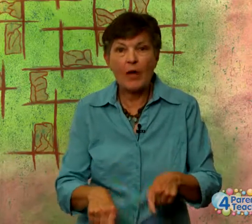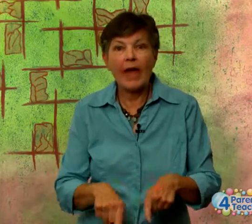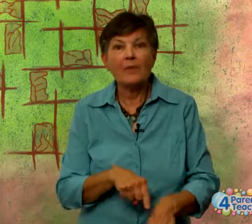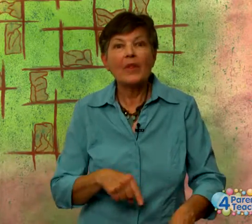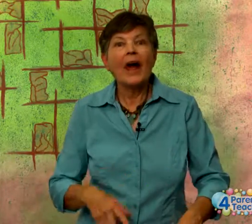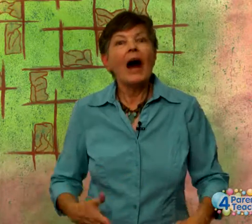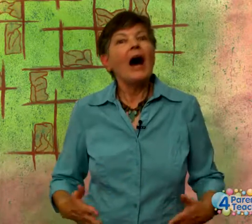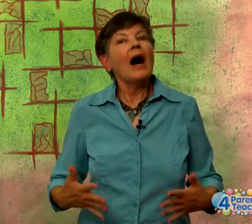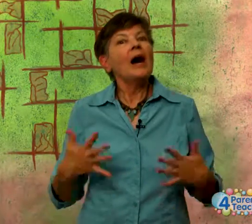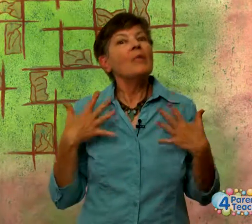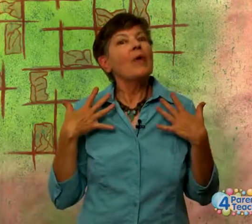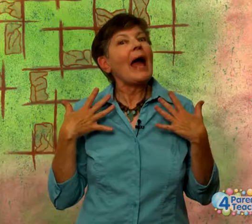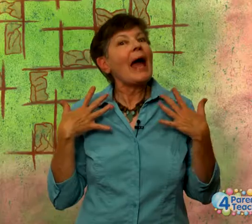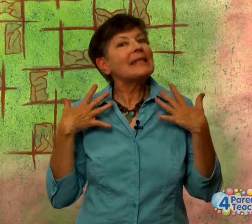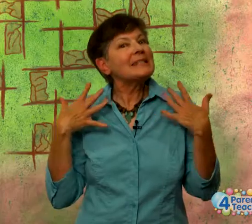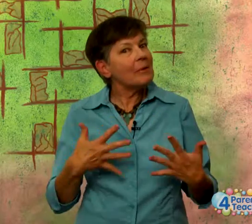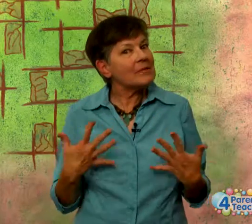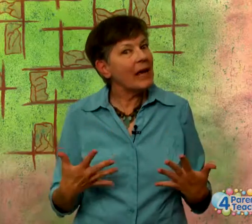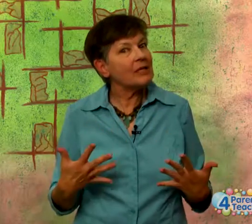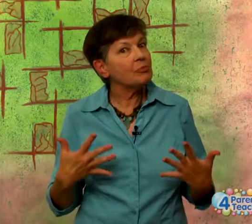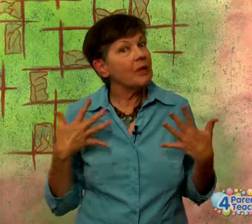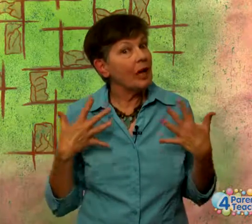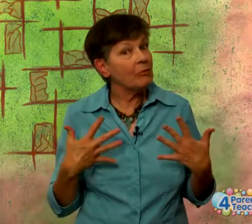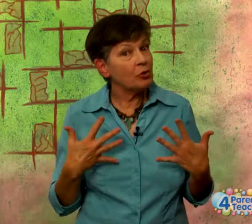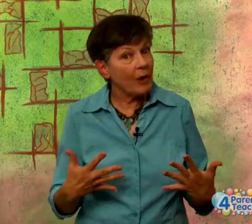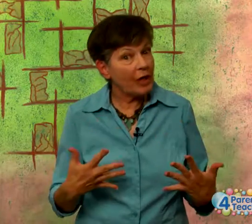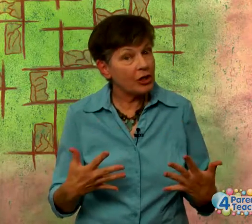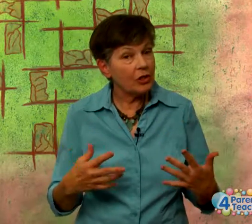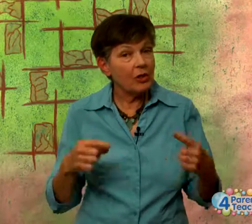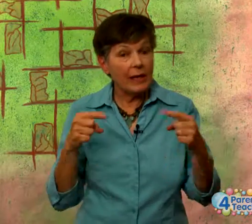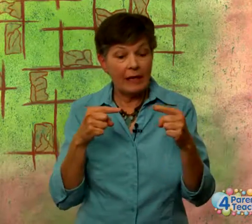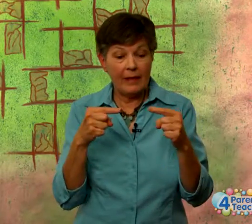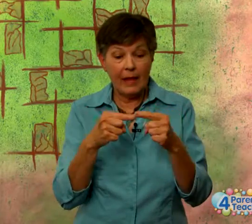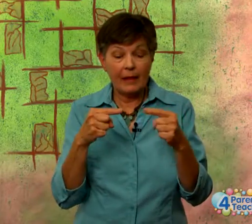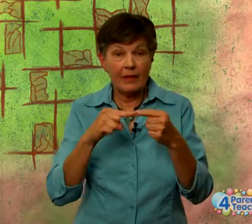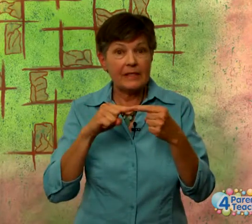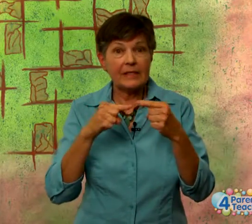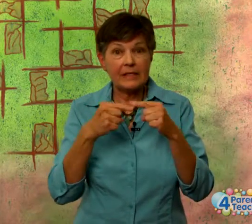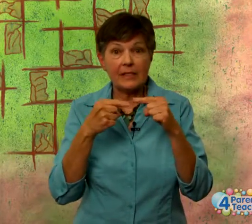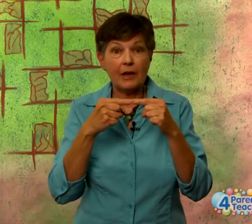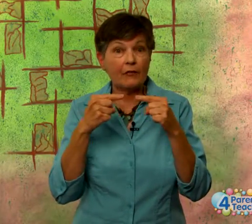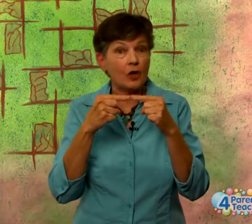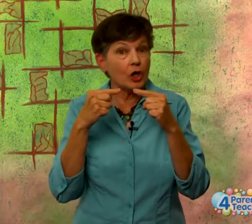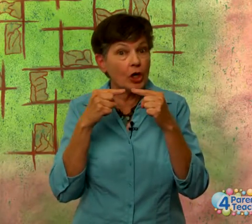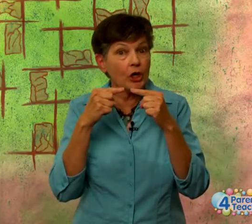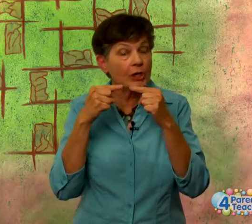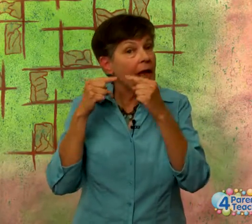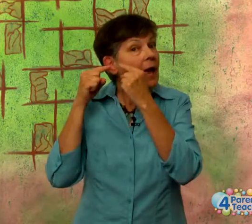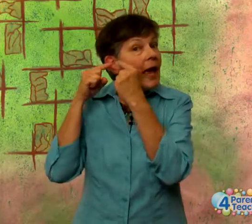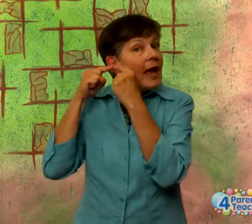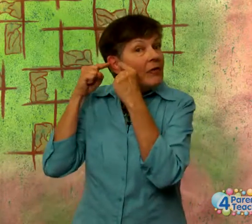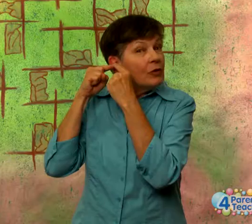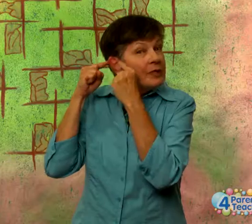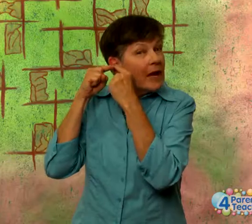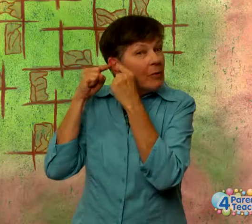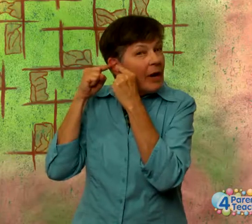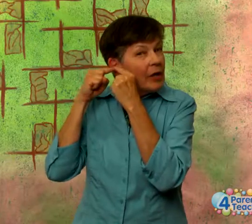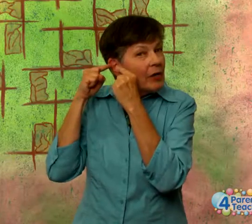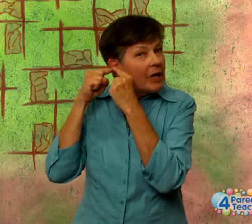Okay. Some signs become directional in that, like this is a sign for hurt. And if you sign it by your